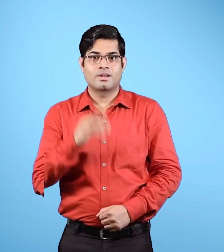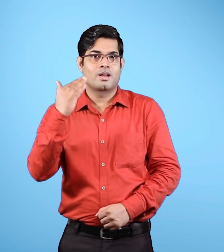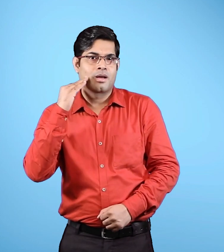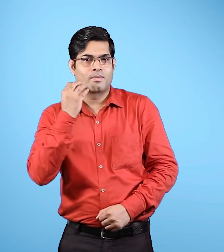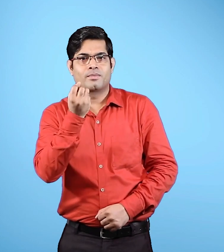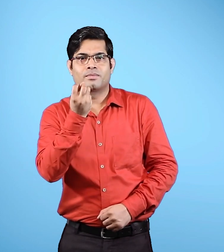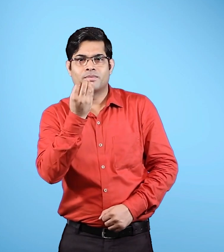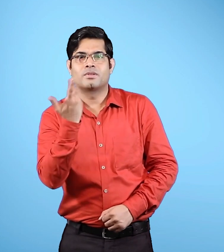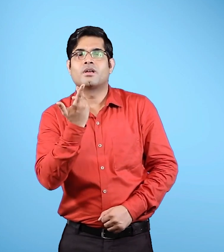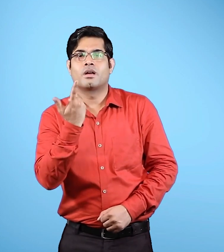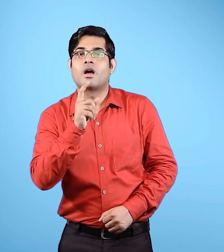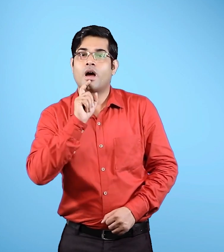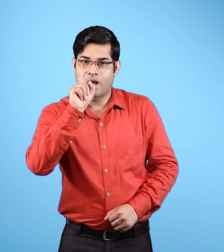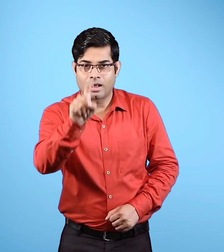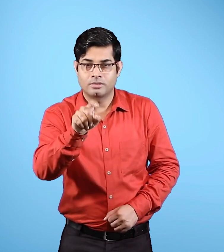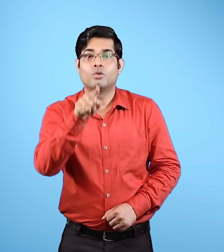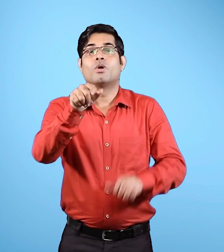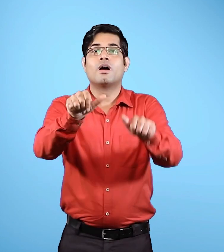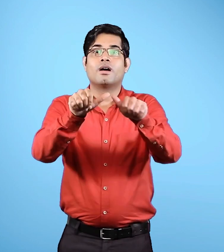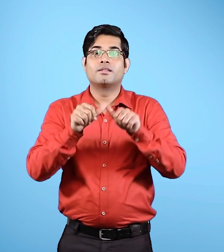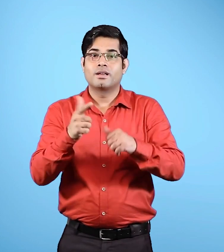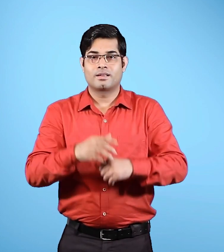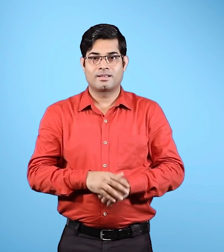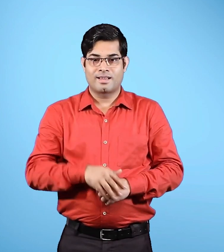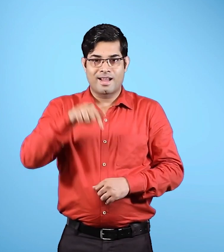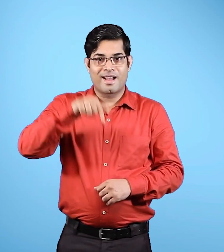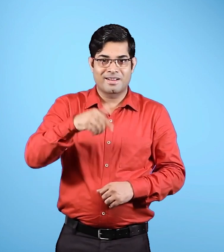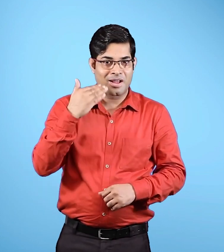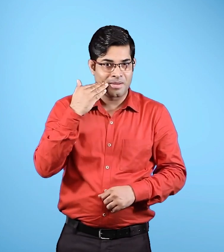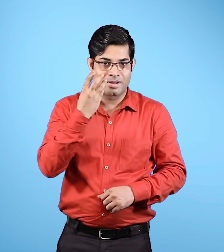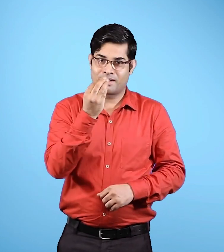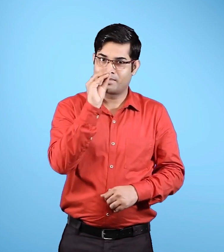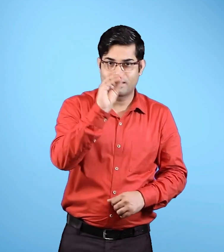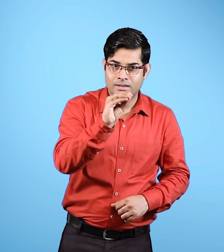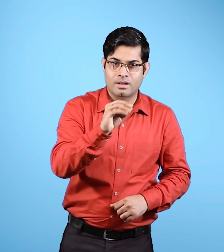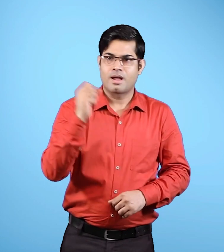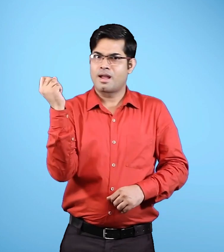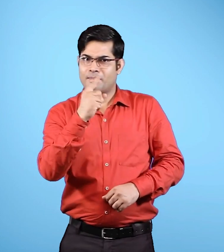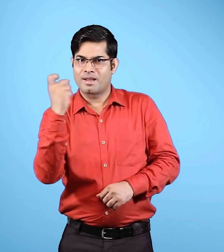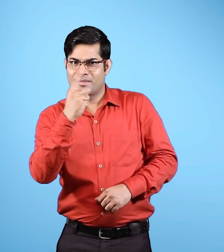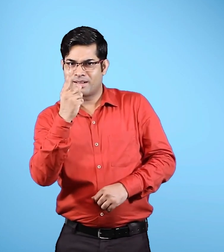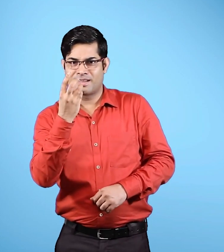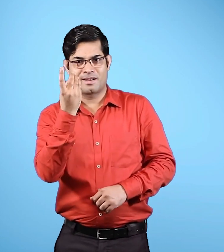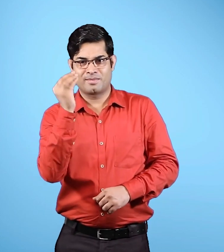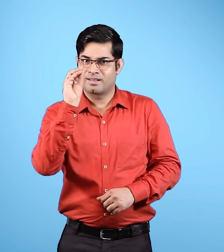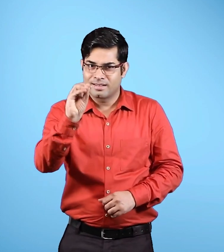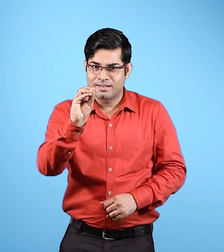If somebody asks you the date, you will probably mention the day, month, and